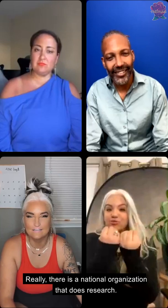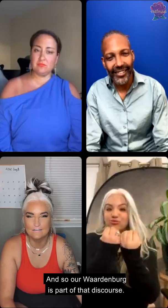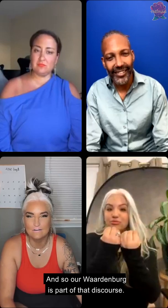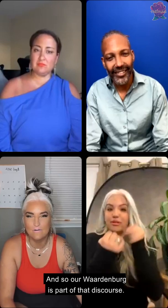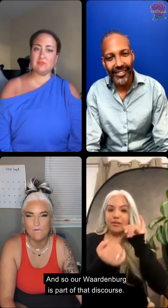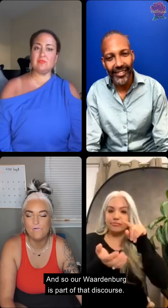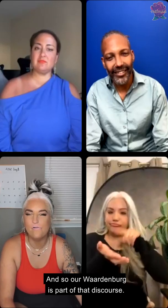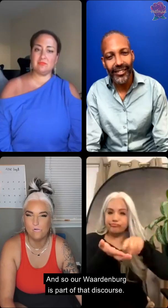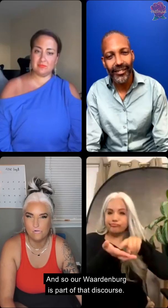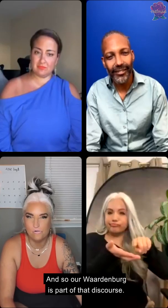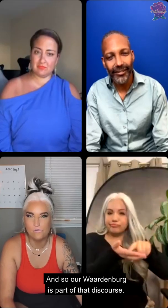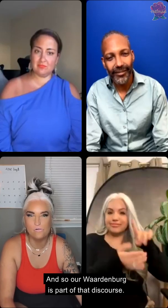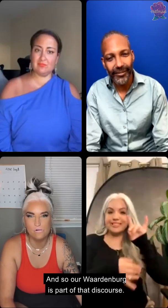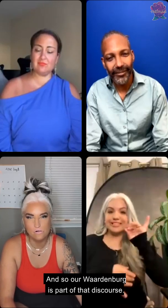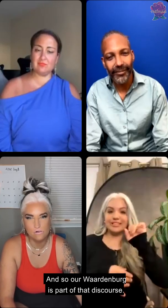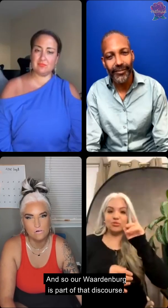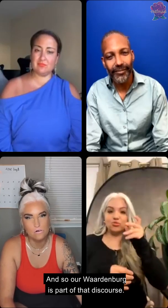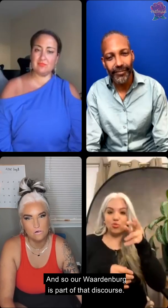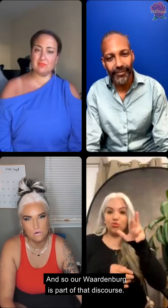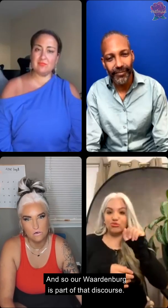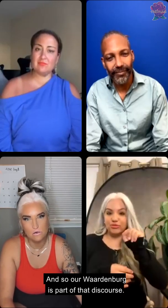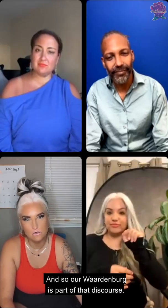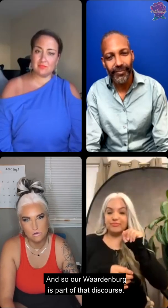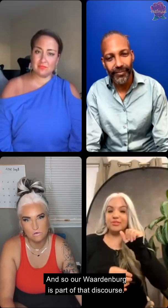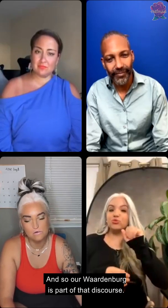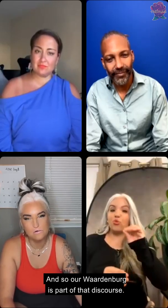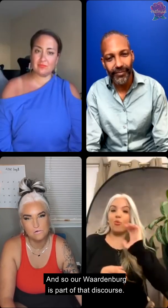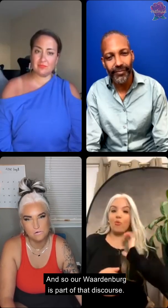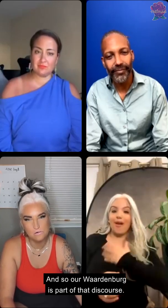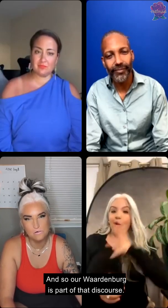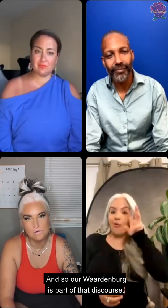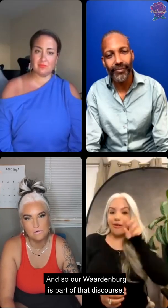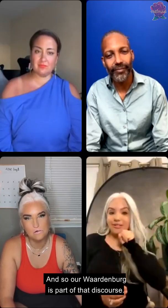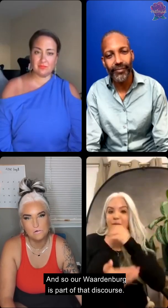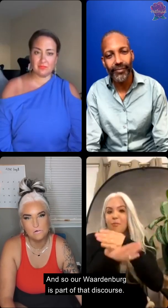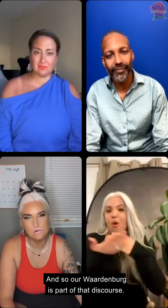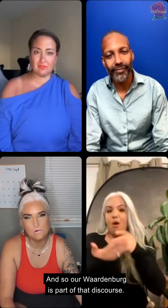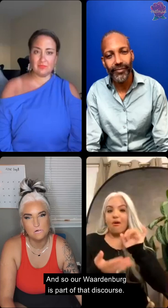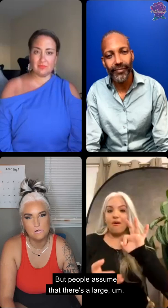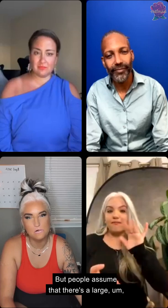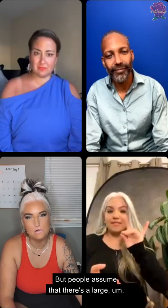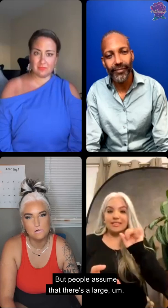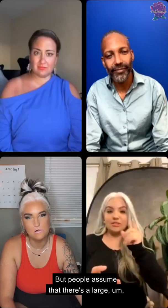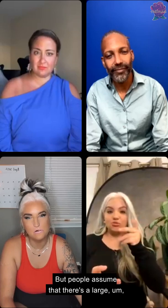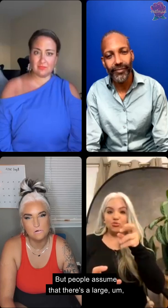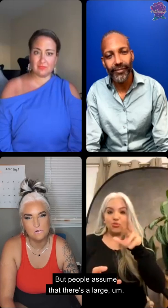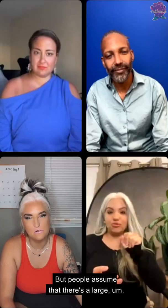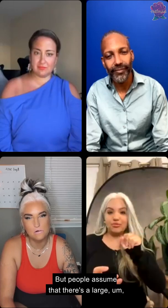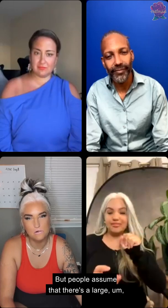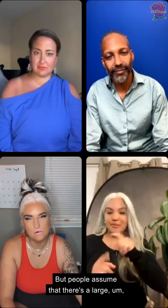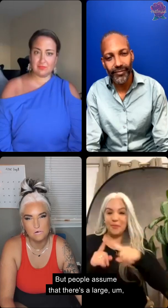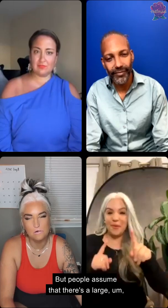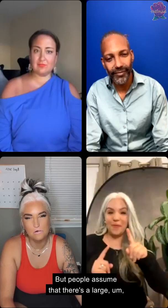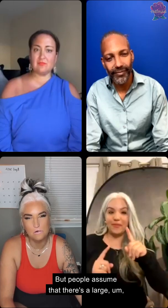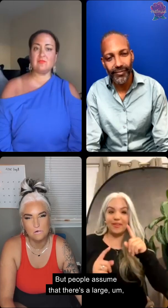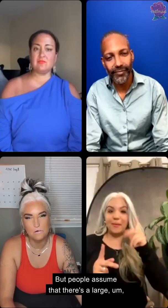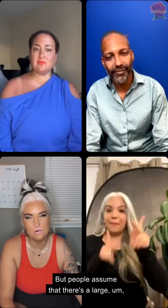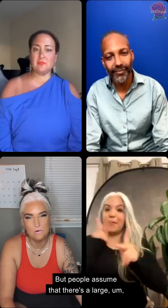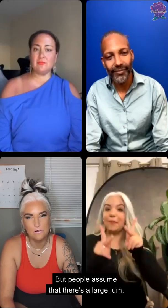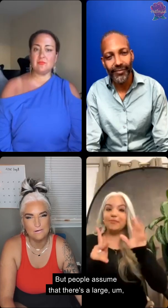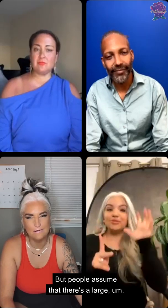organization that does research. And so our Wardenbergs is part of that discourse,